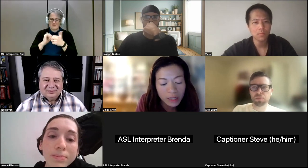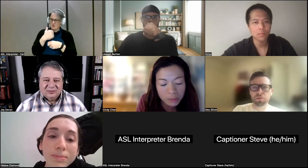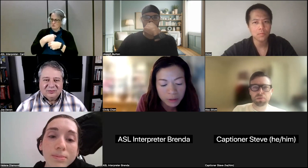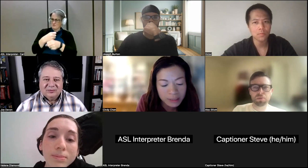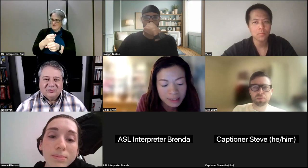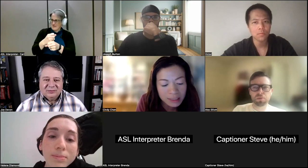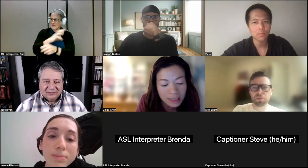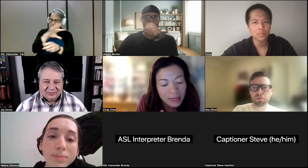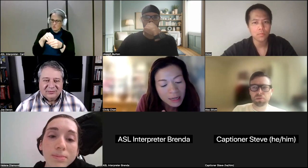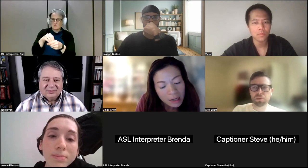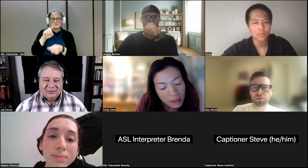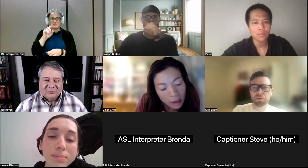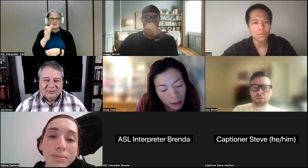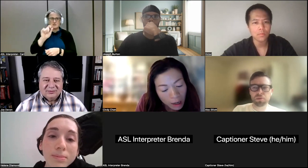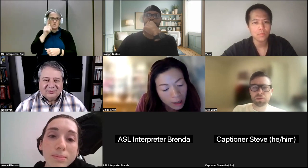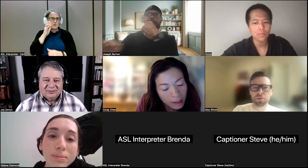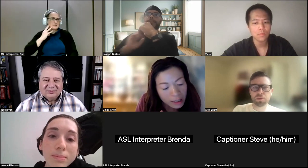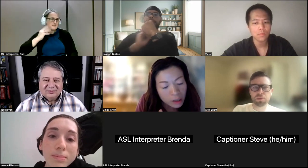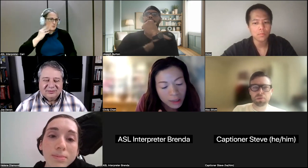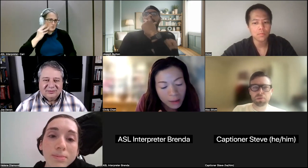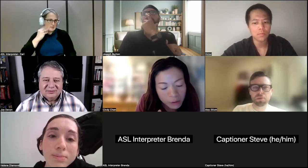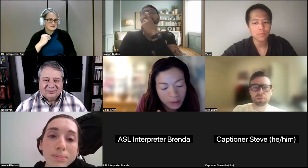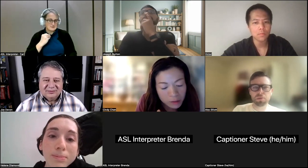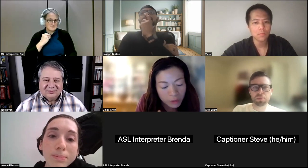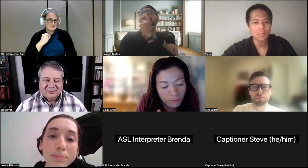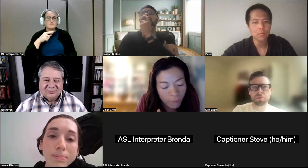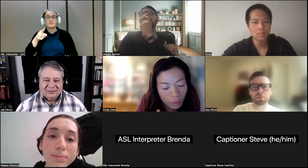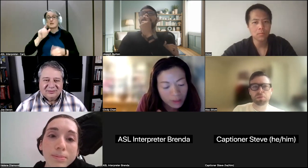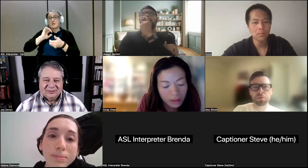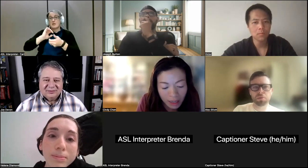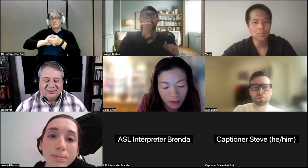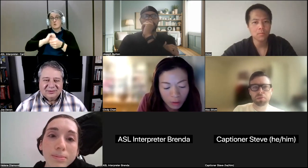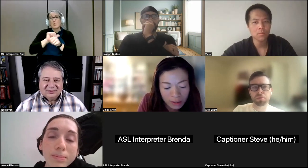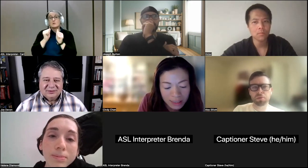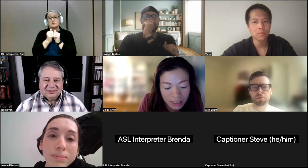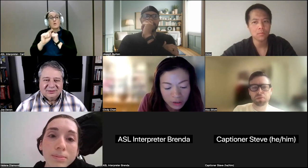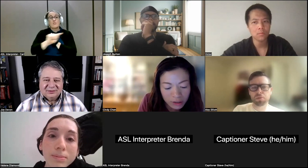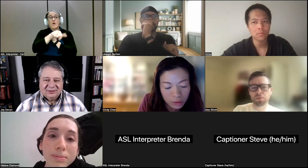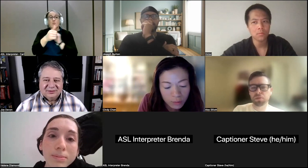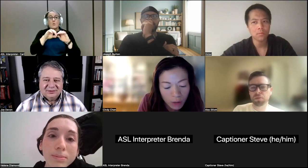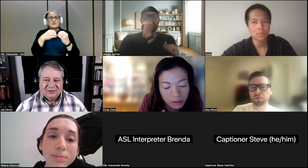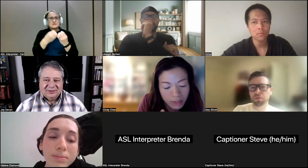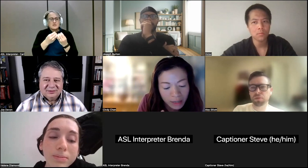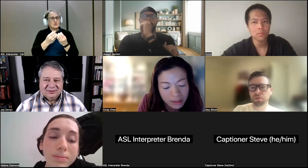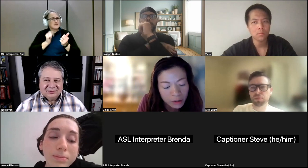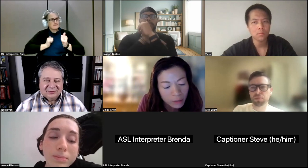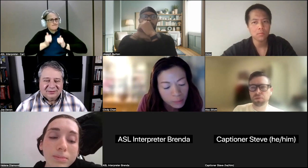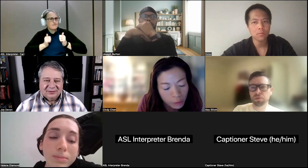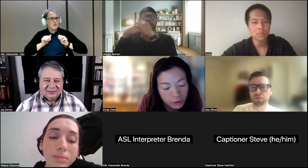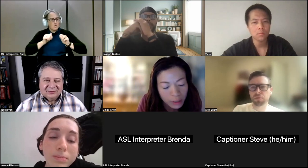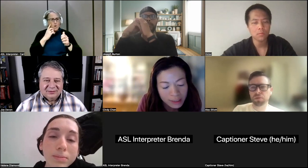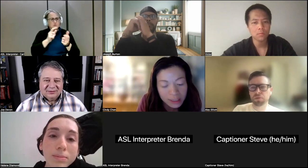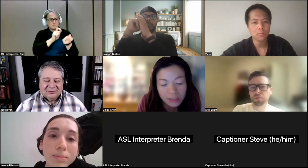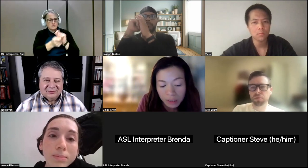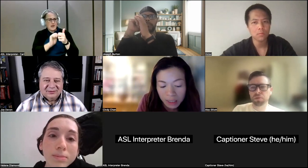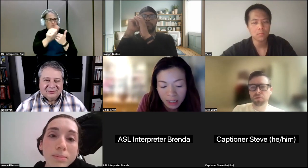digital experiences. He collaborates with forward thinking organizations to modernize their approach